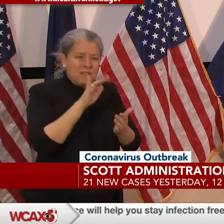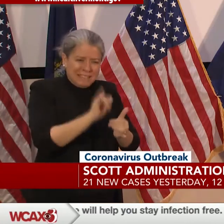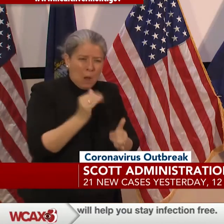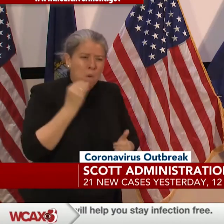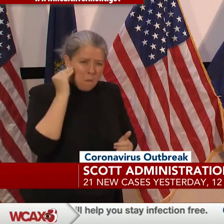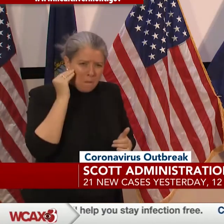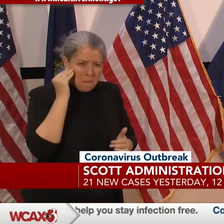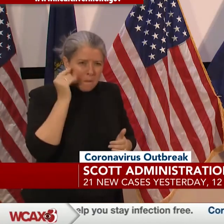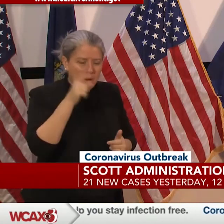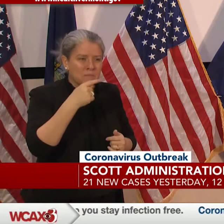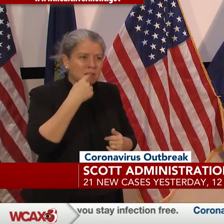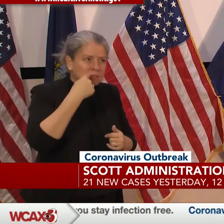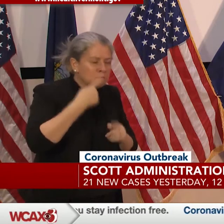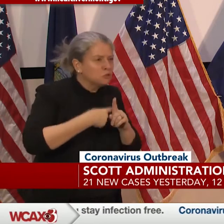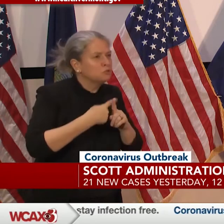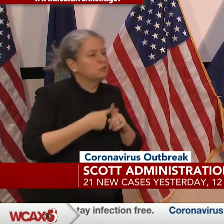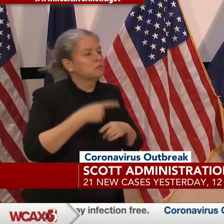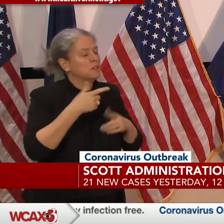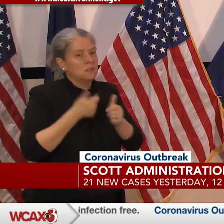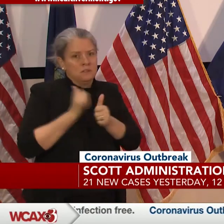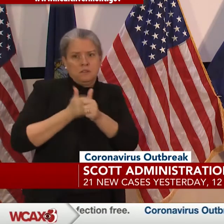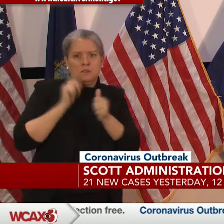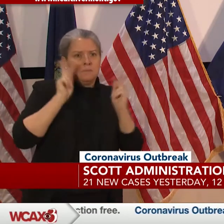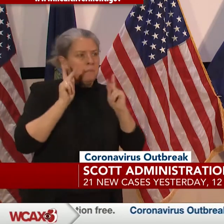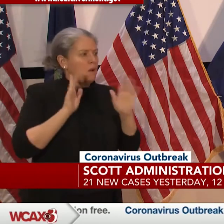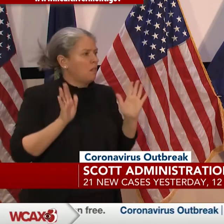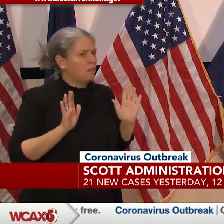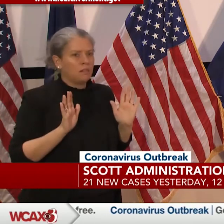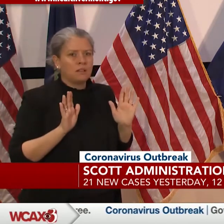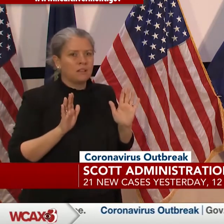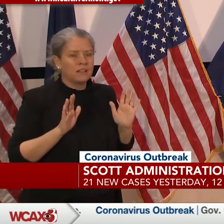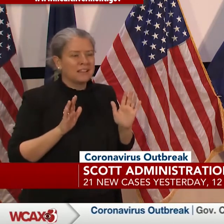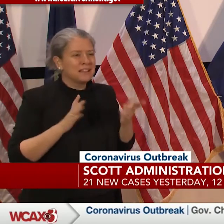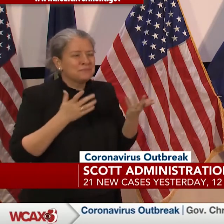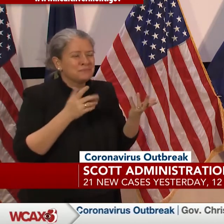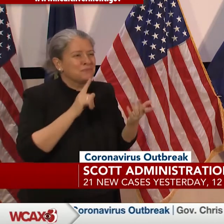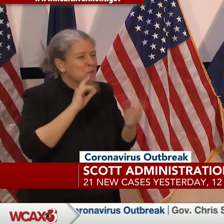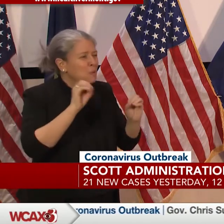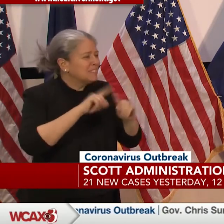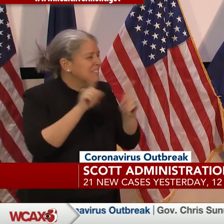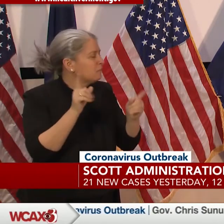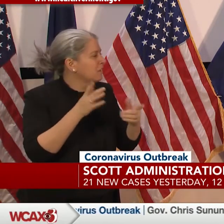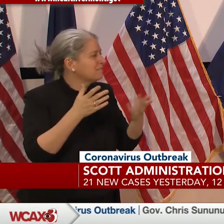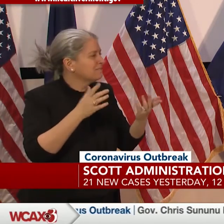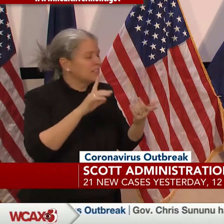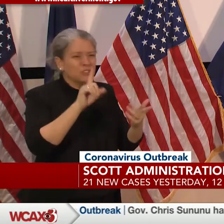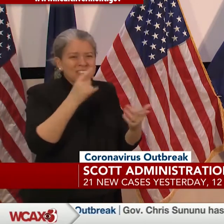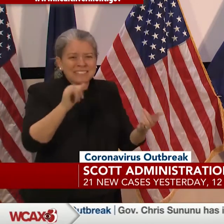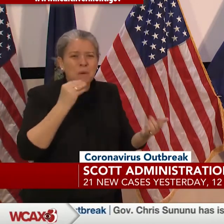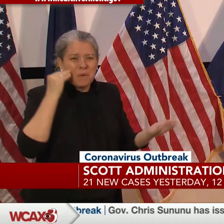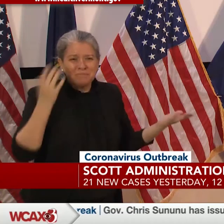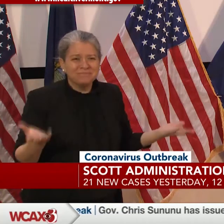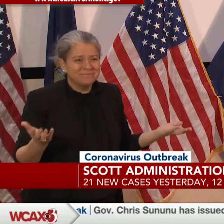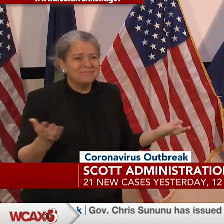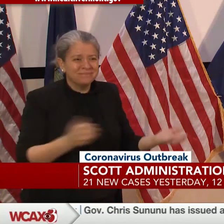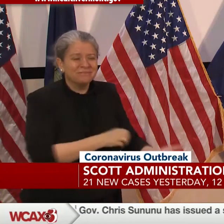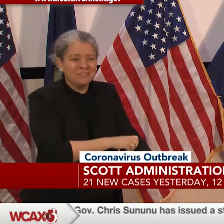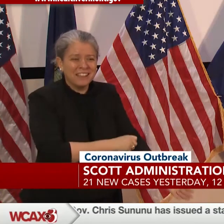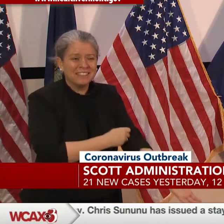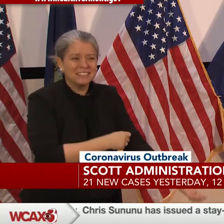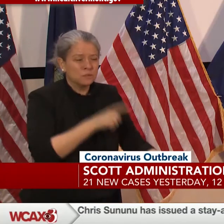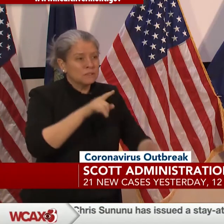care of yourself by staying away from others. I mean, it's very clear. It's not any different than it's just a home. And